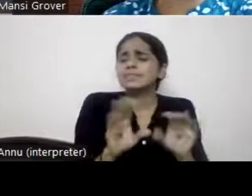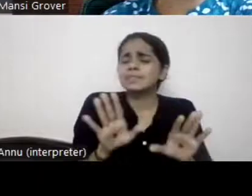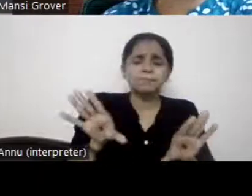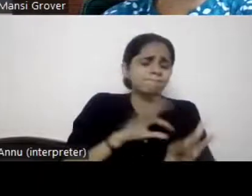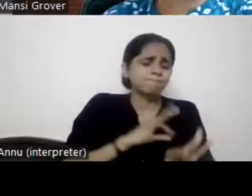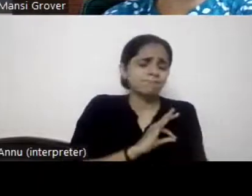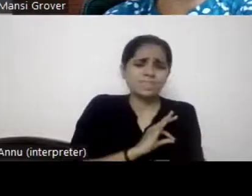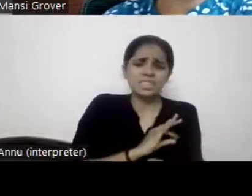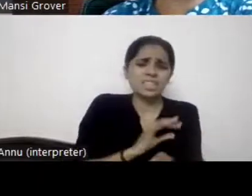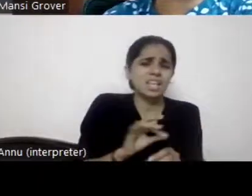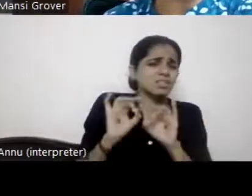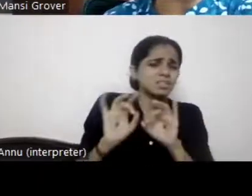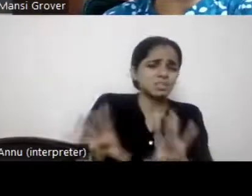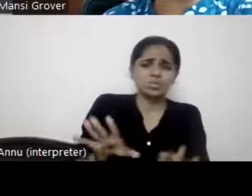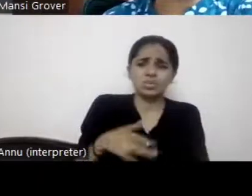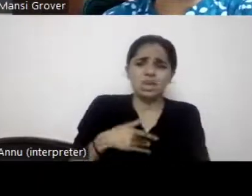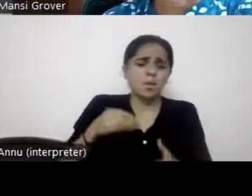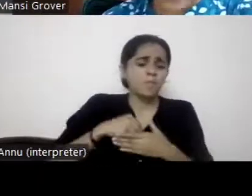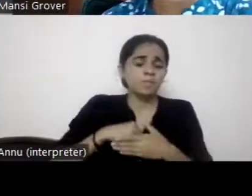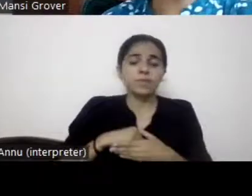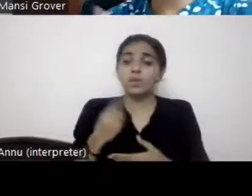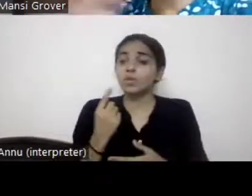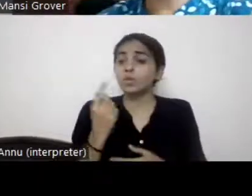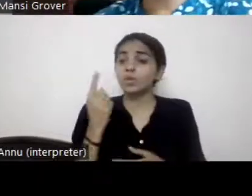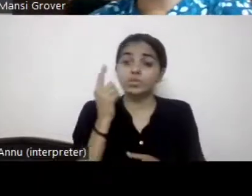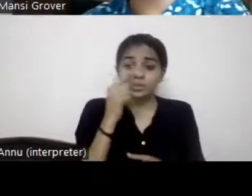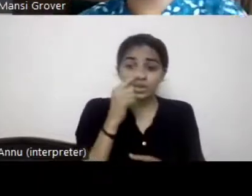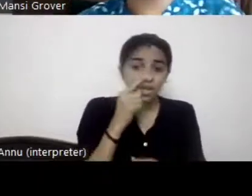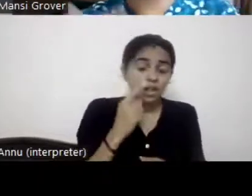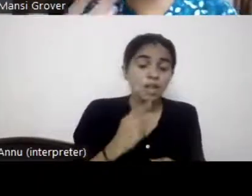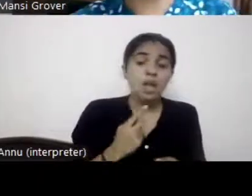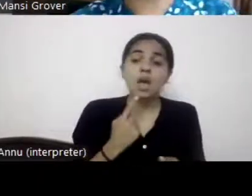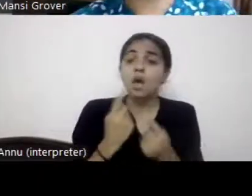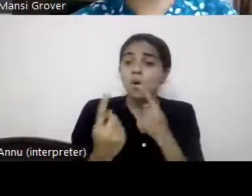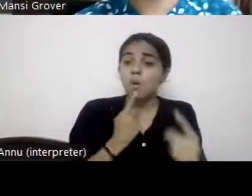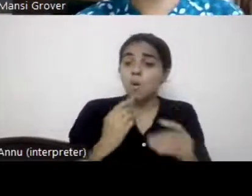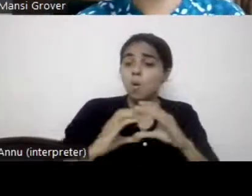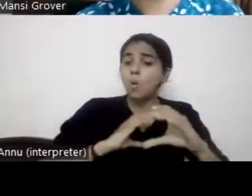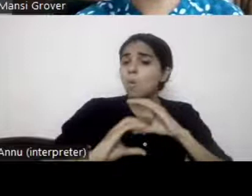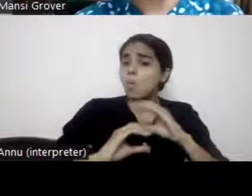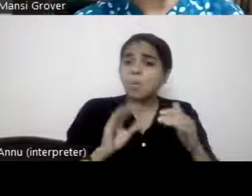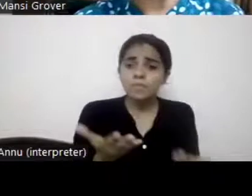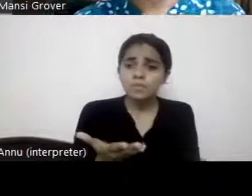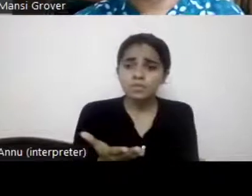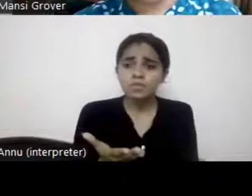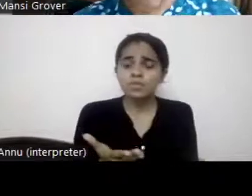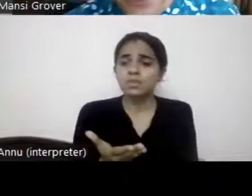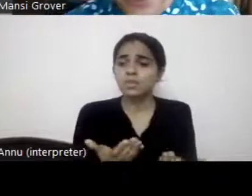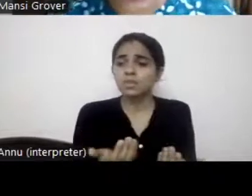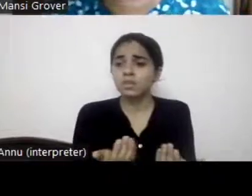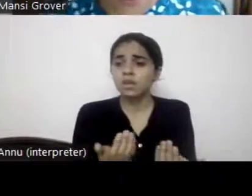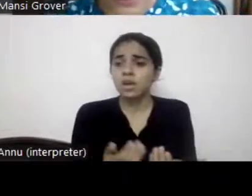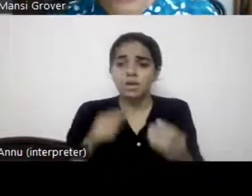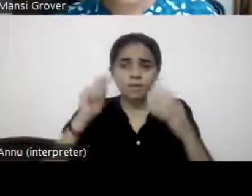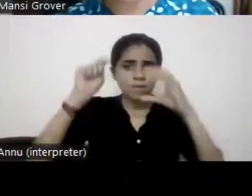that she could not speak. And you can go and have a look at the film also. All the